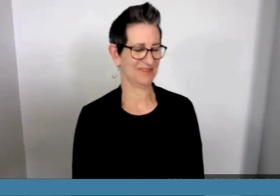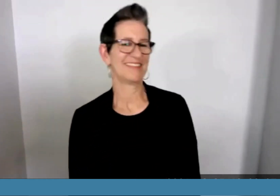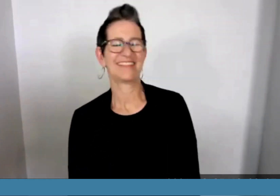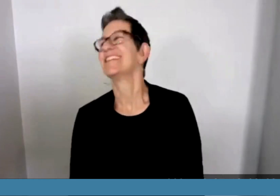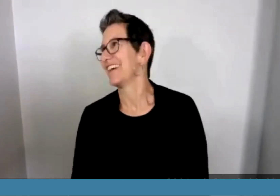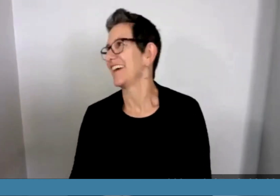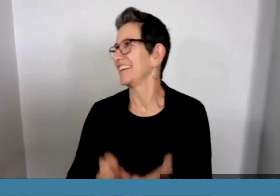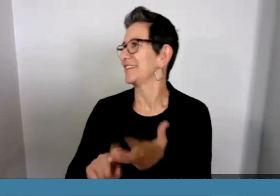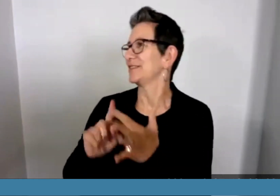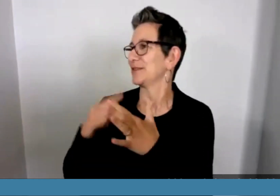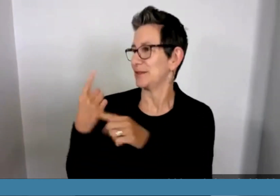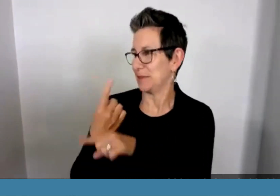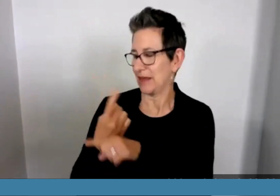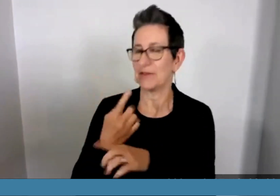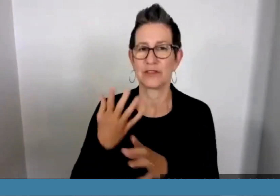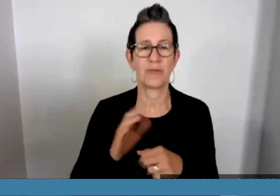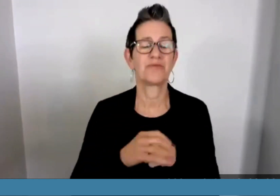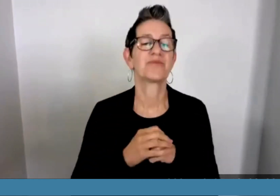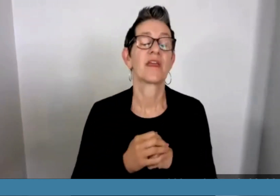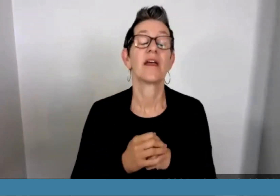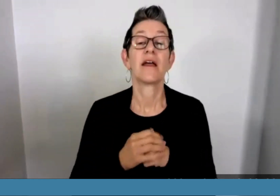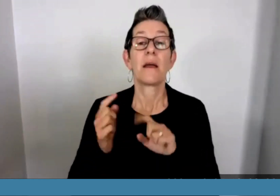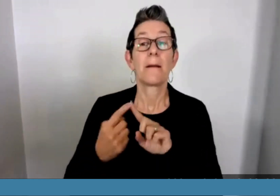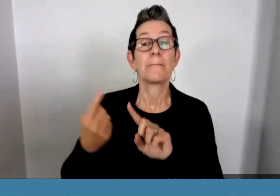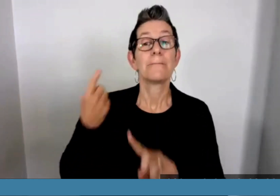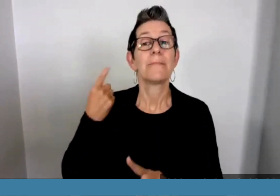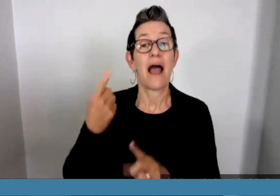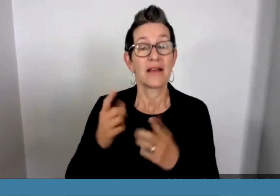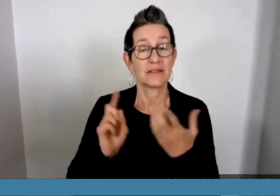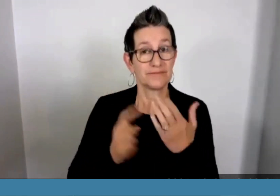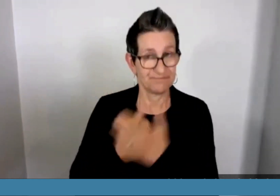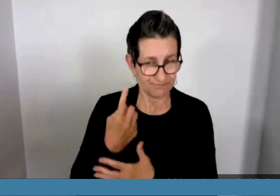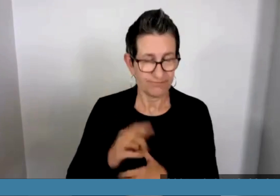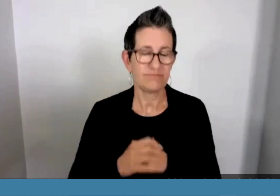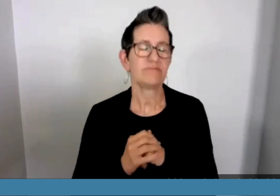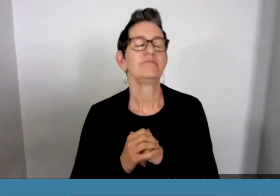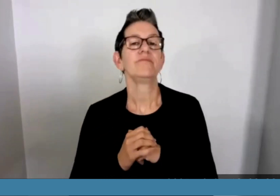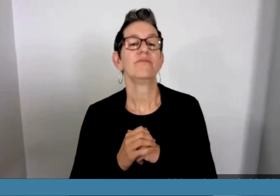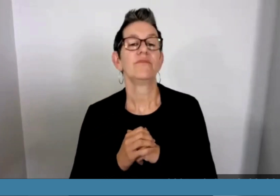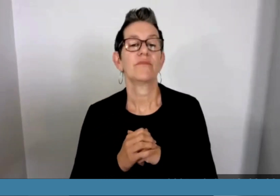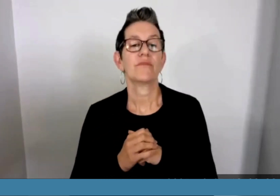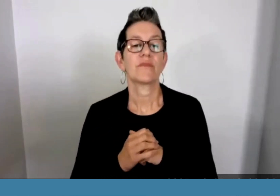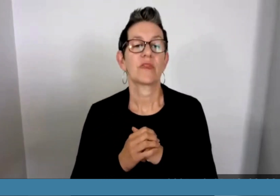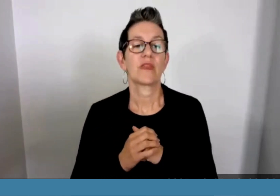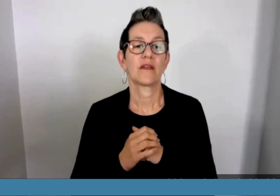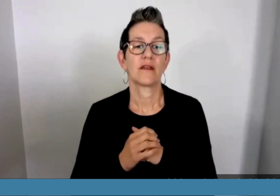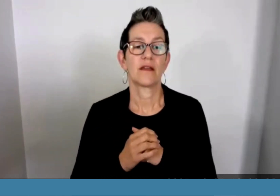speaking. The situations that we've seen in the past where you end up in an auspicing